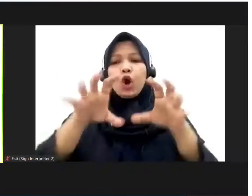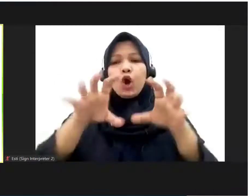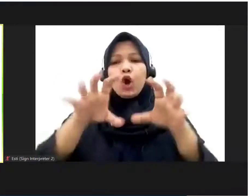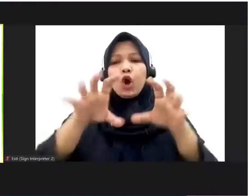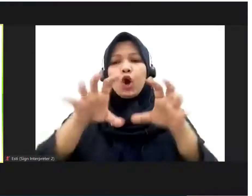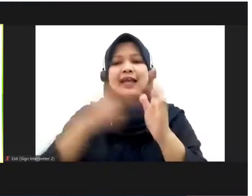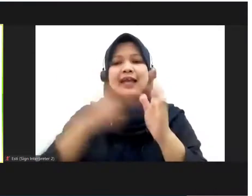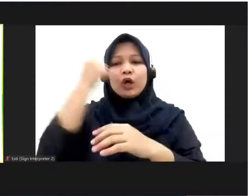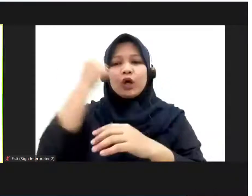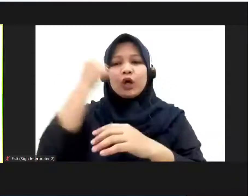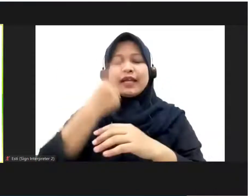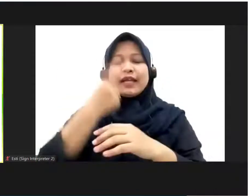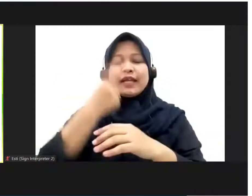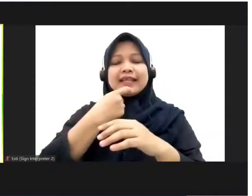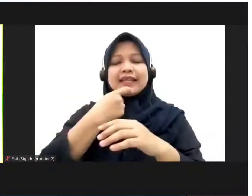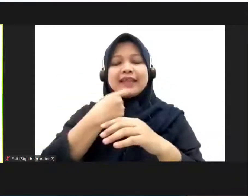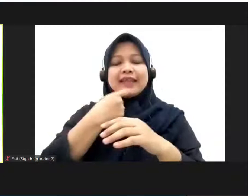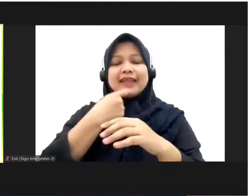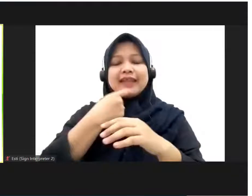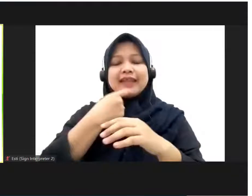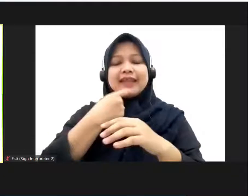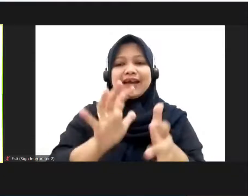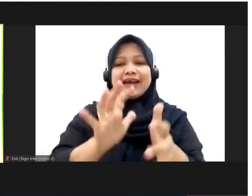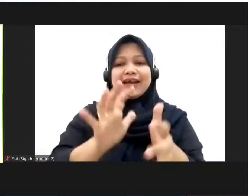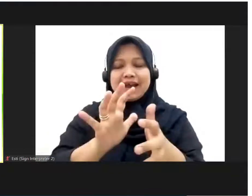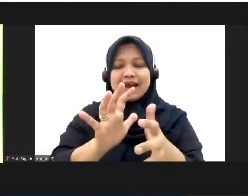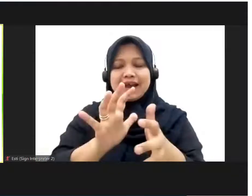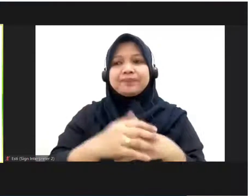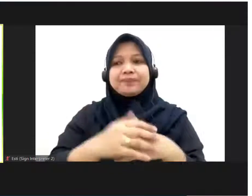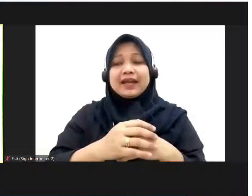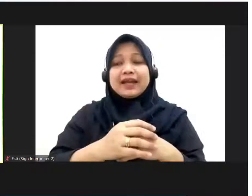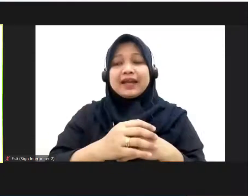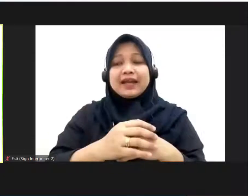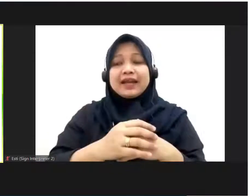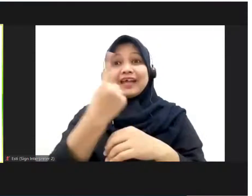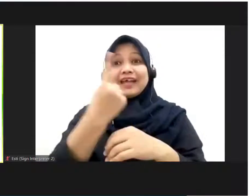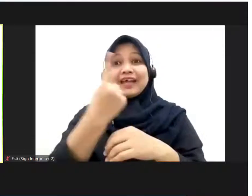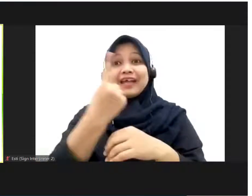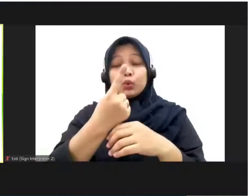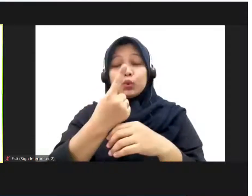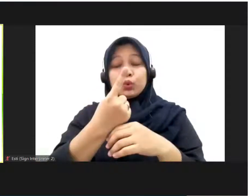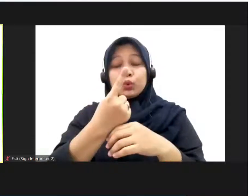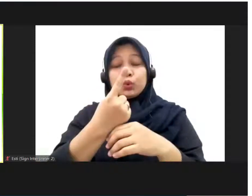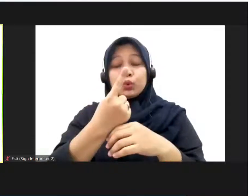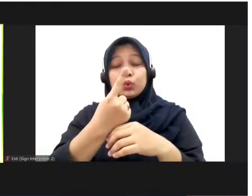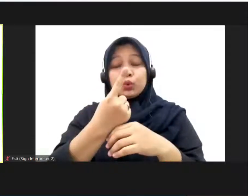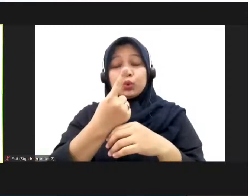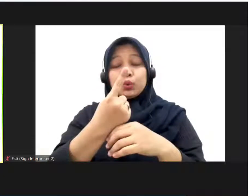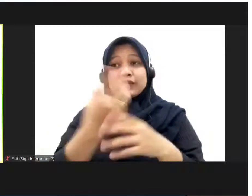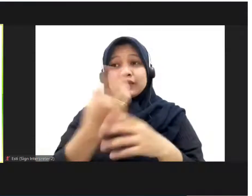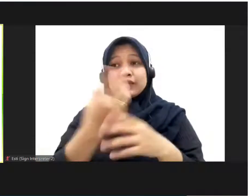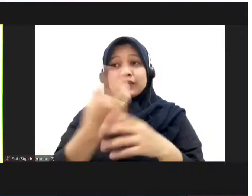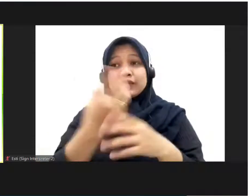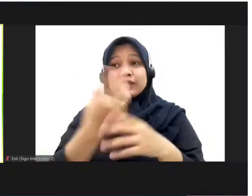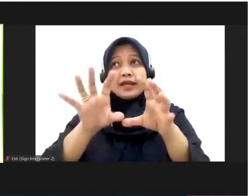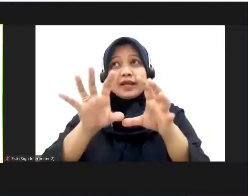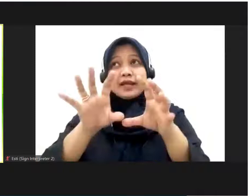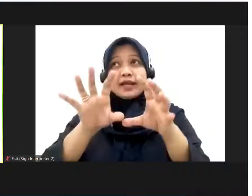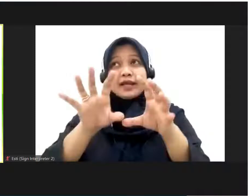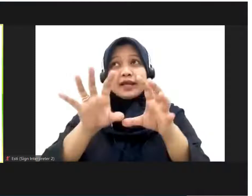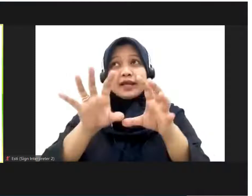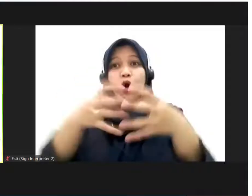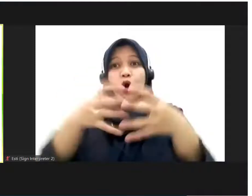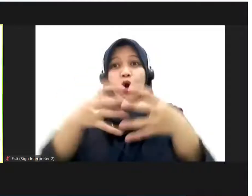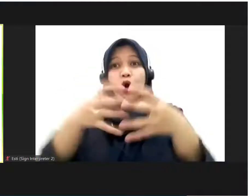of disaster and calamities, as one of the member of the sector.